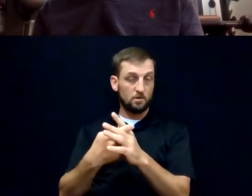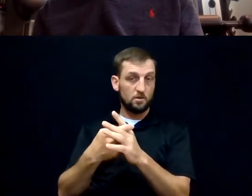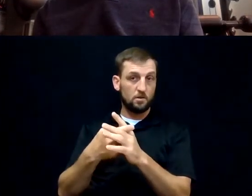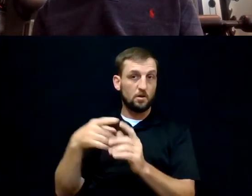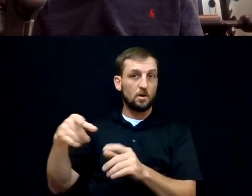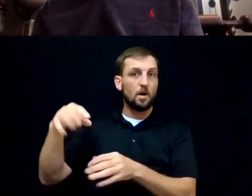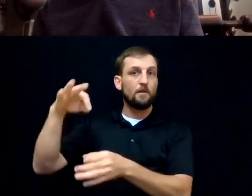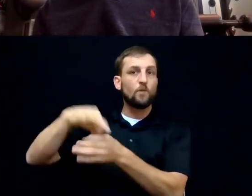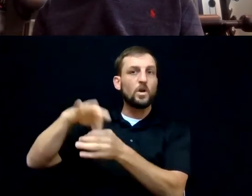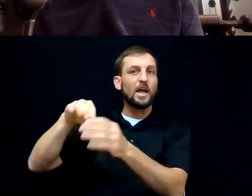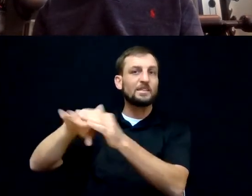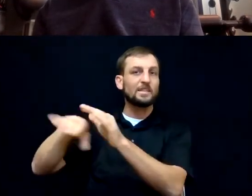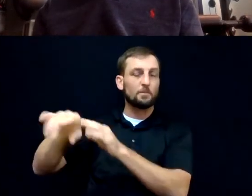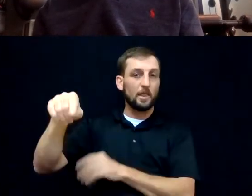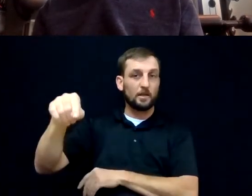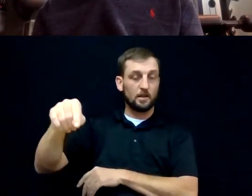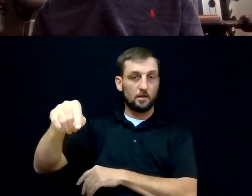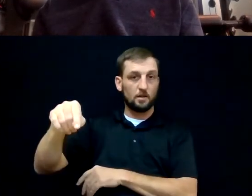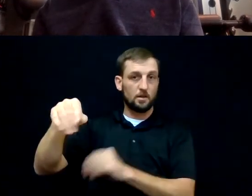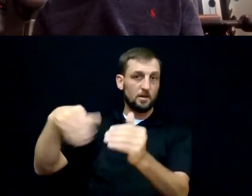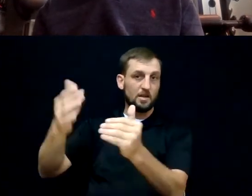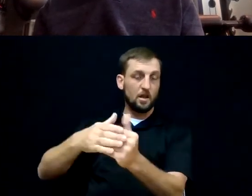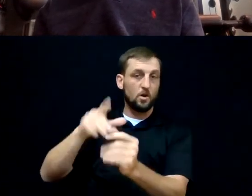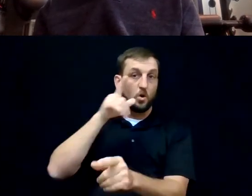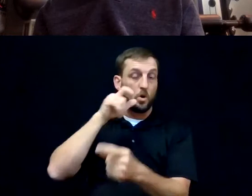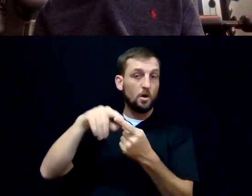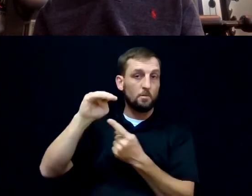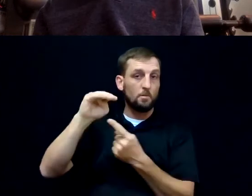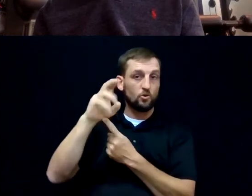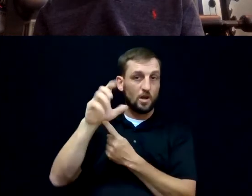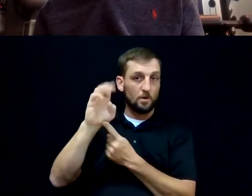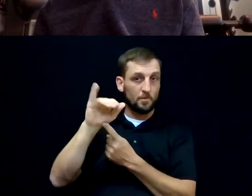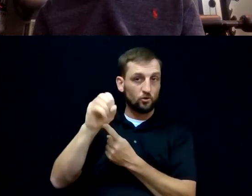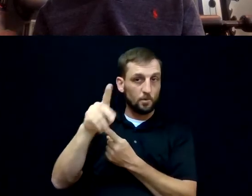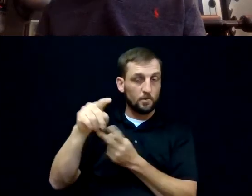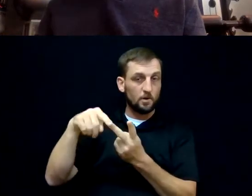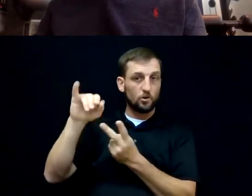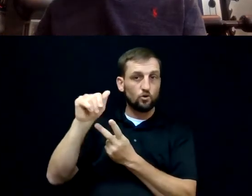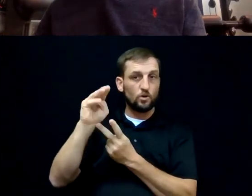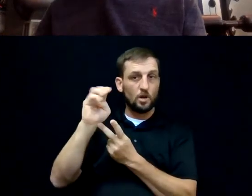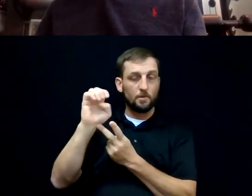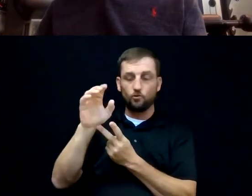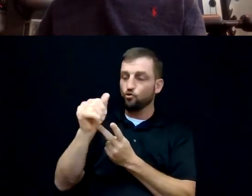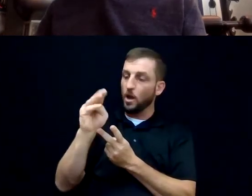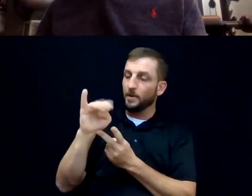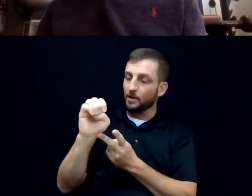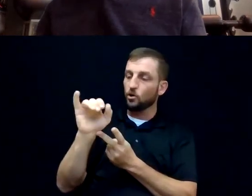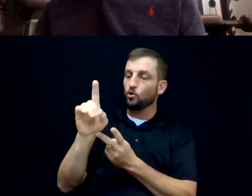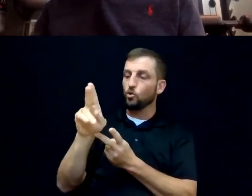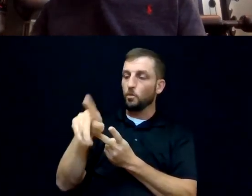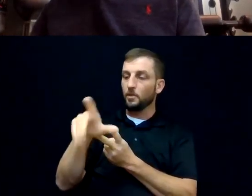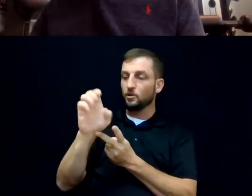voting accessibility, which features Michelle Bishop and Jamie Duplichin